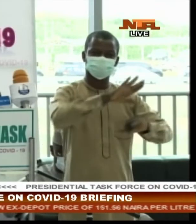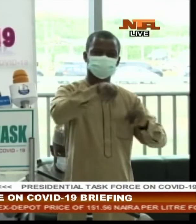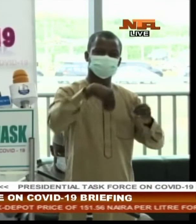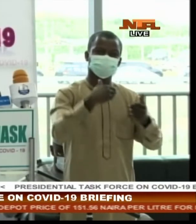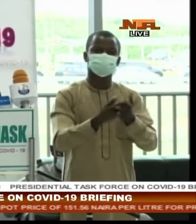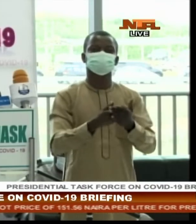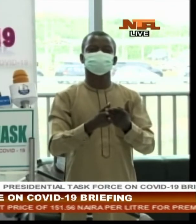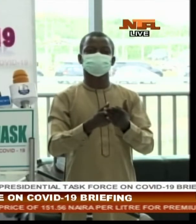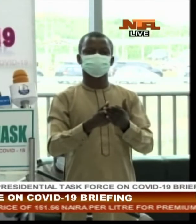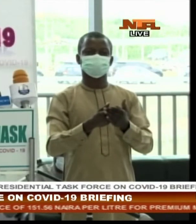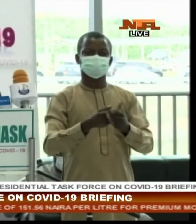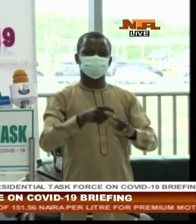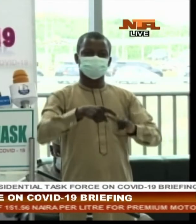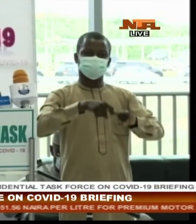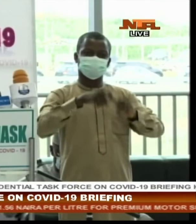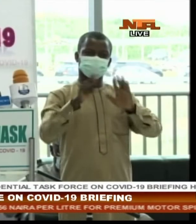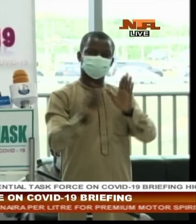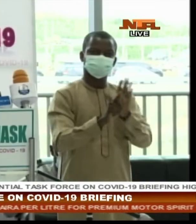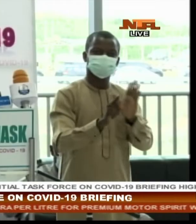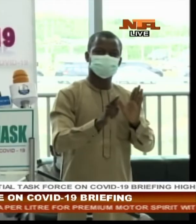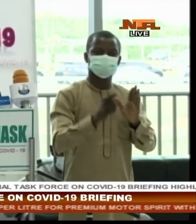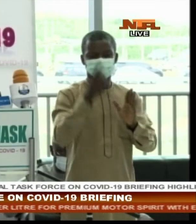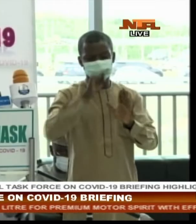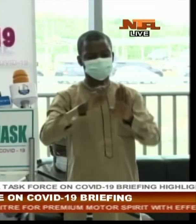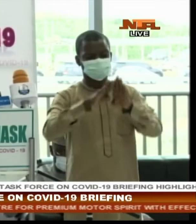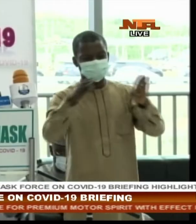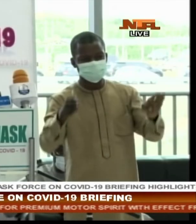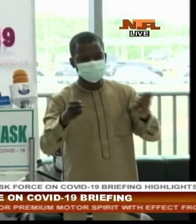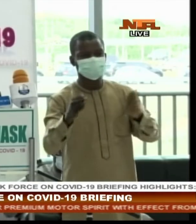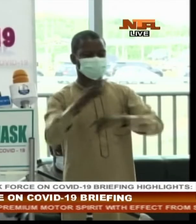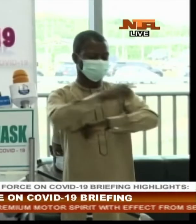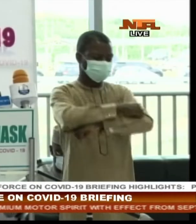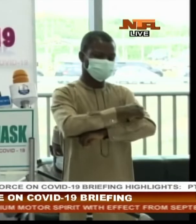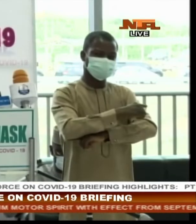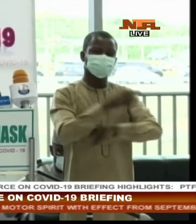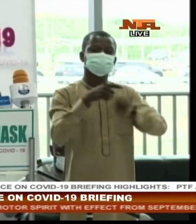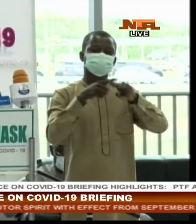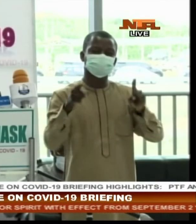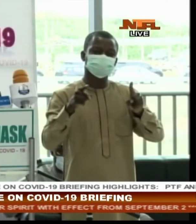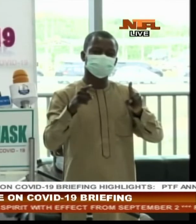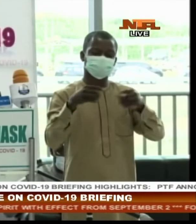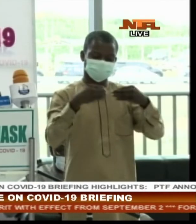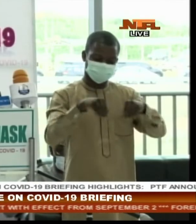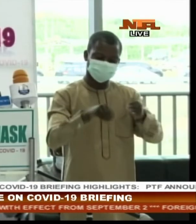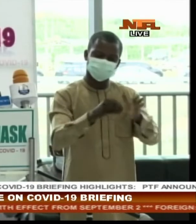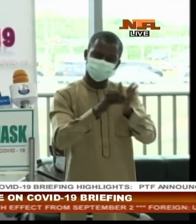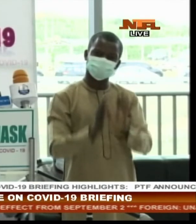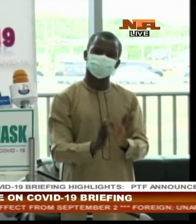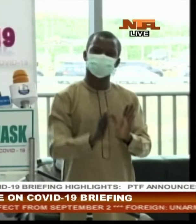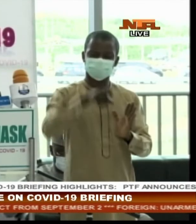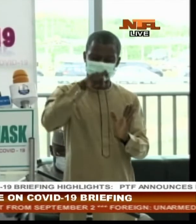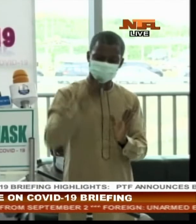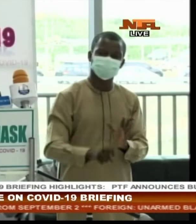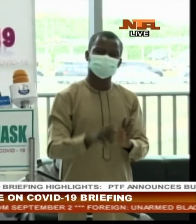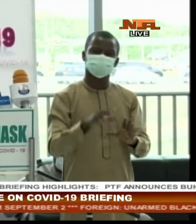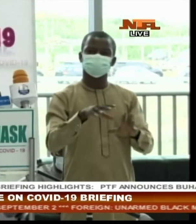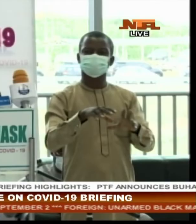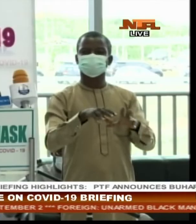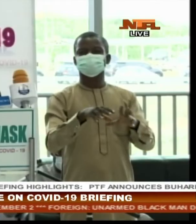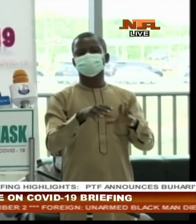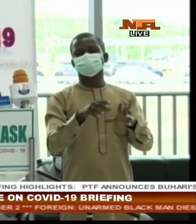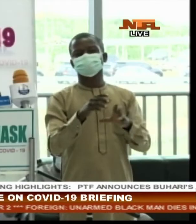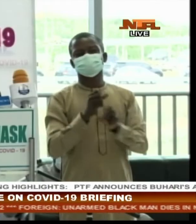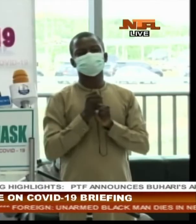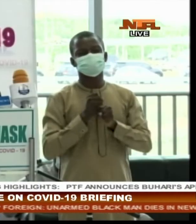opening days and limits in stores, but store owners must take responsibility